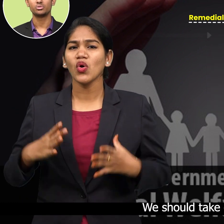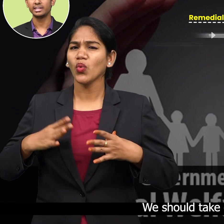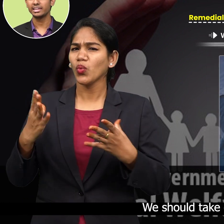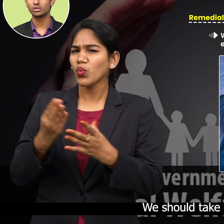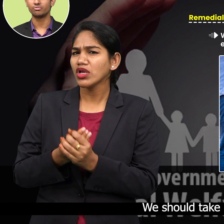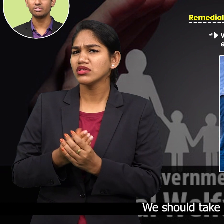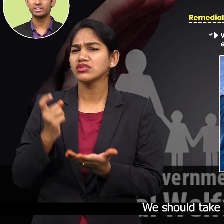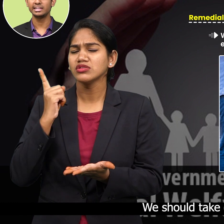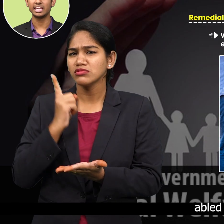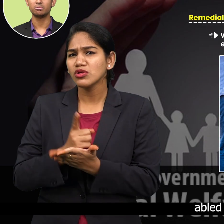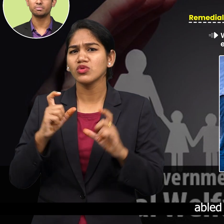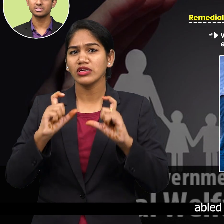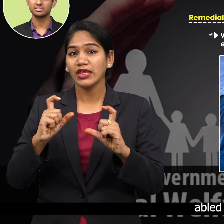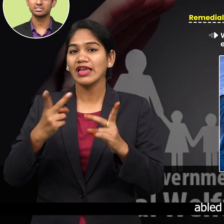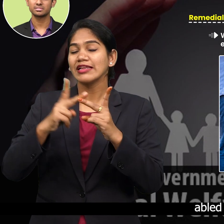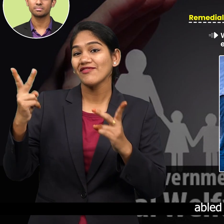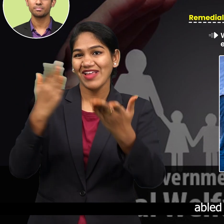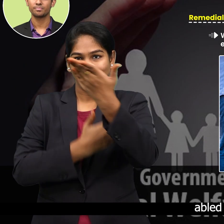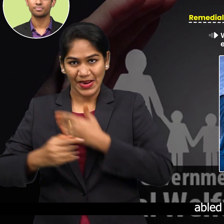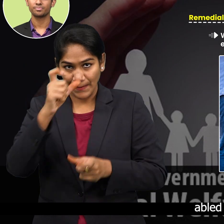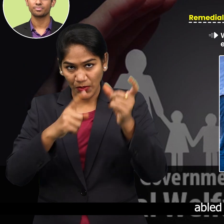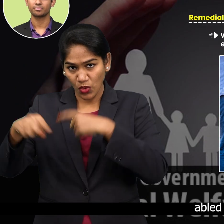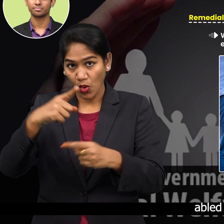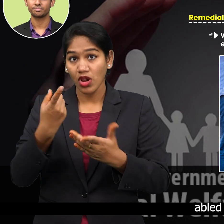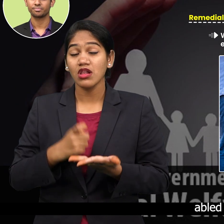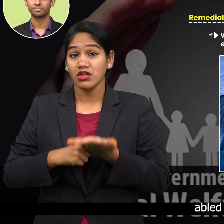We should take care of differently abled persons